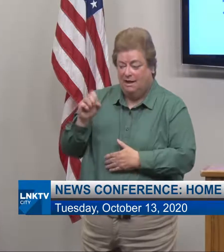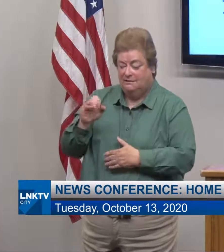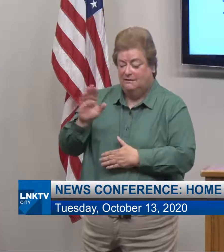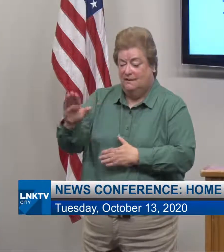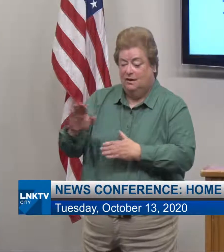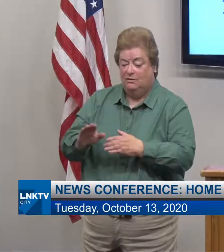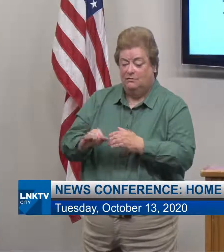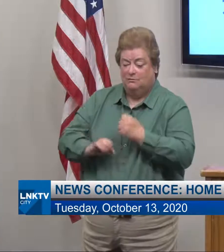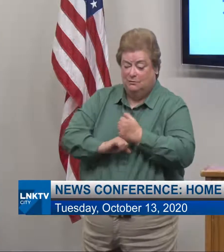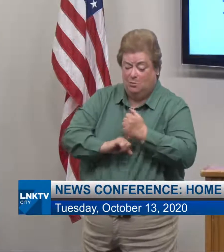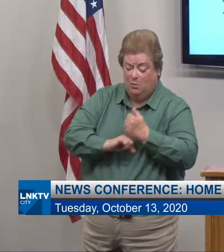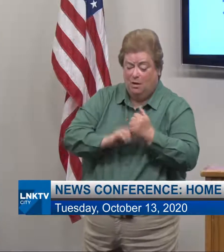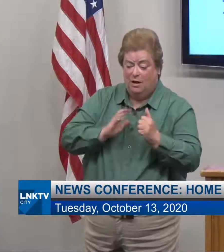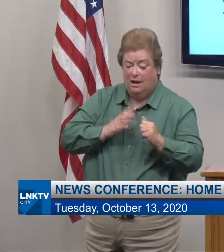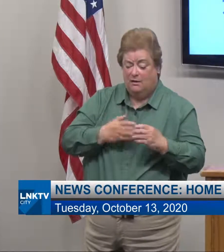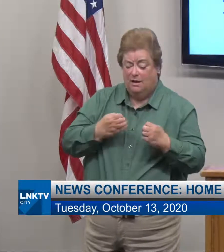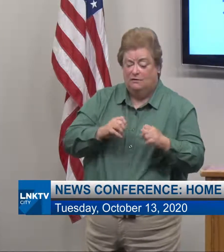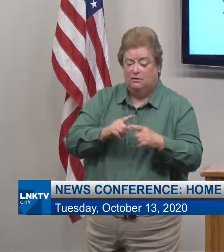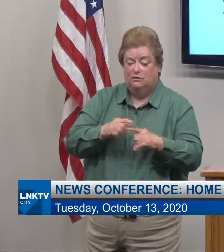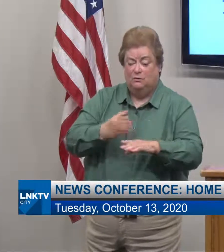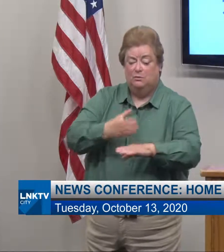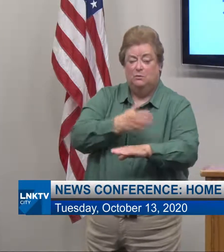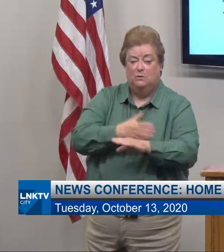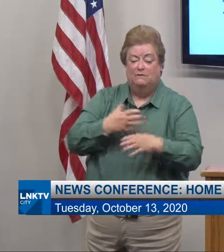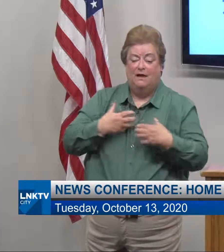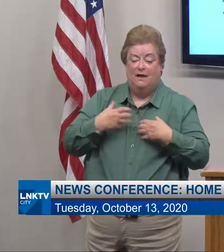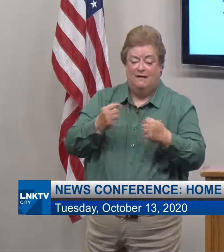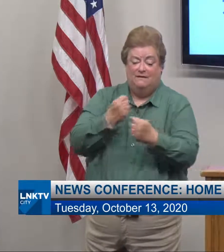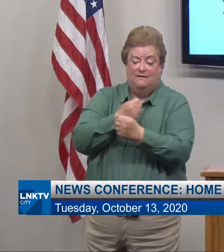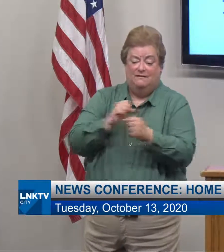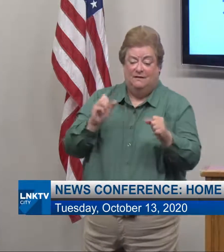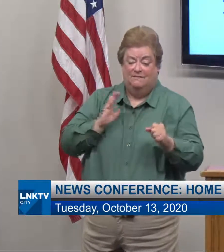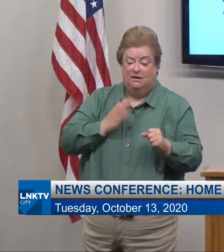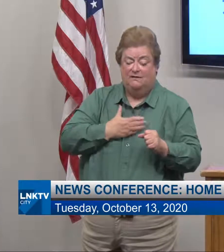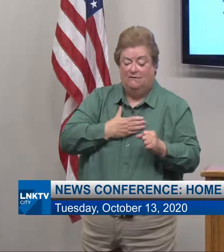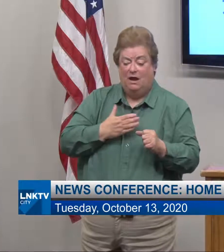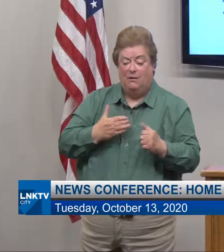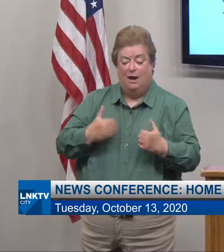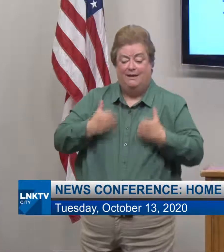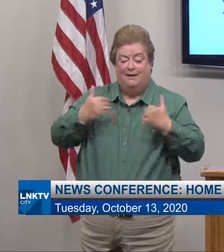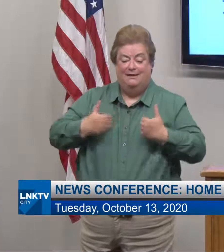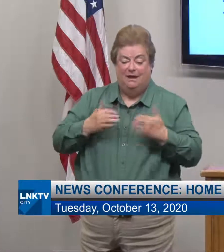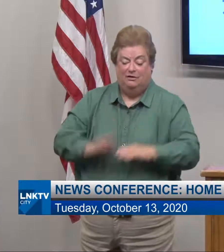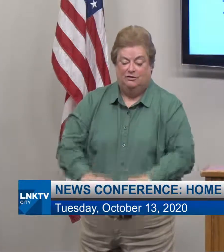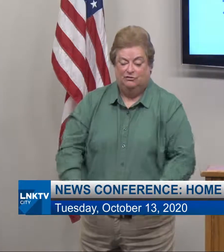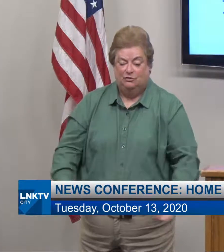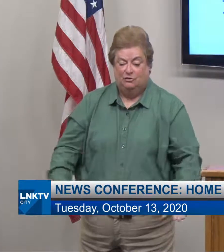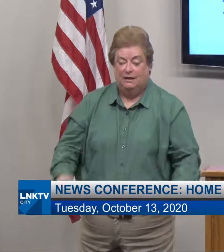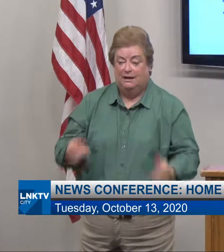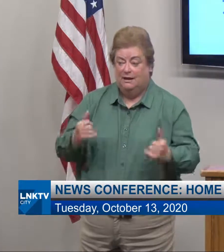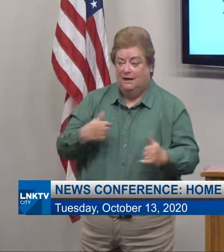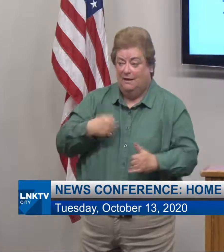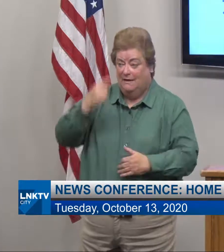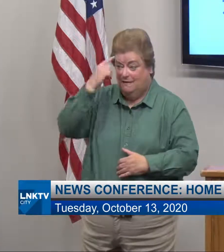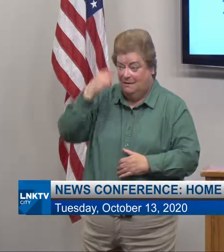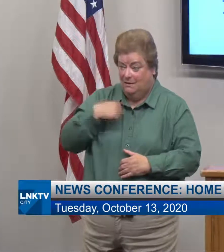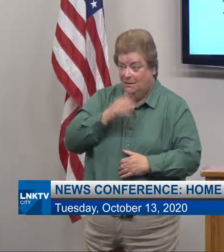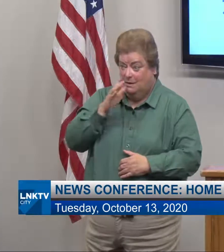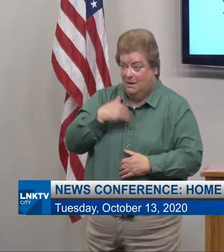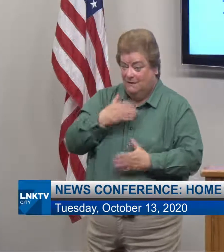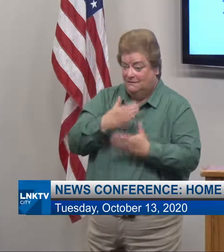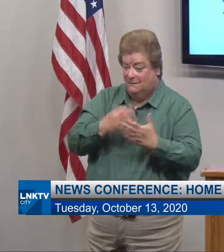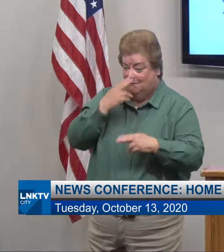effort that will improve the health and safety of our youngest residents. And now I think we're going to have some fun